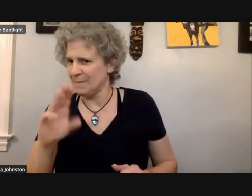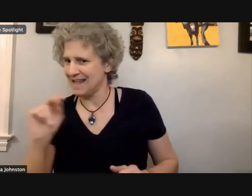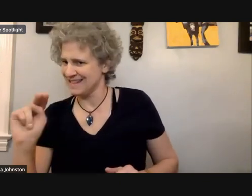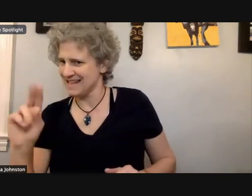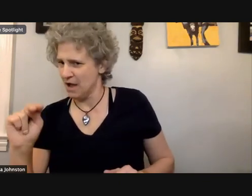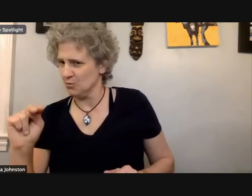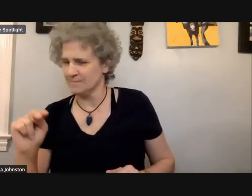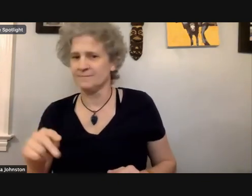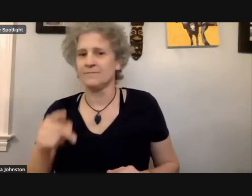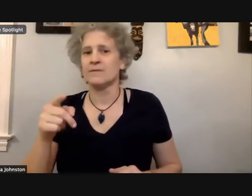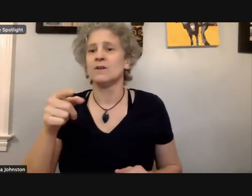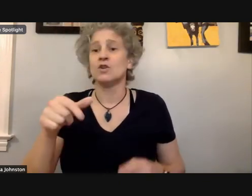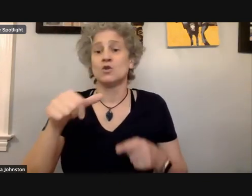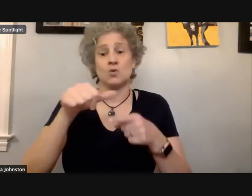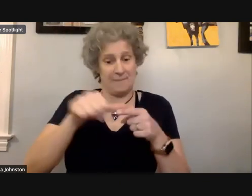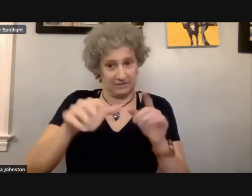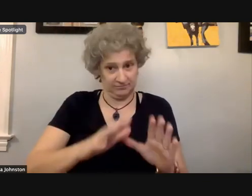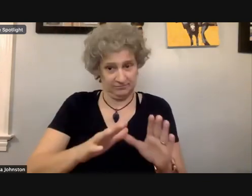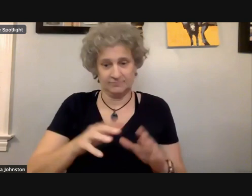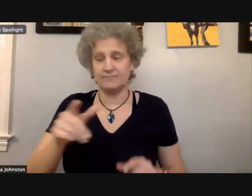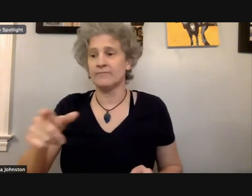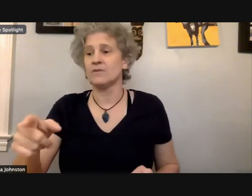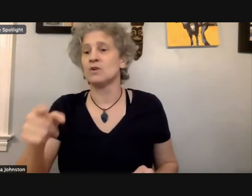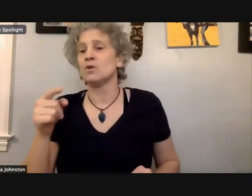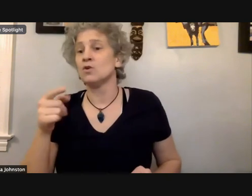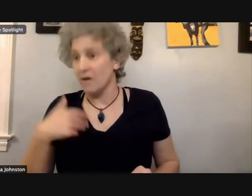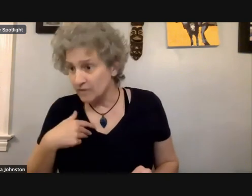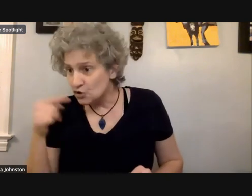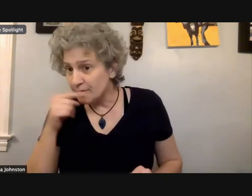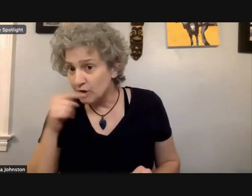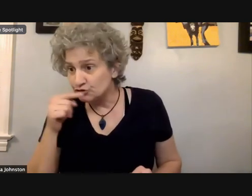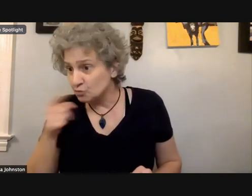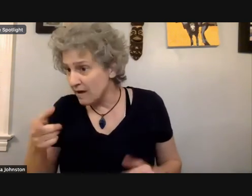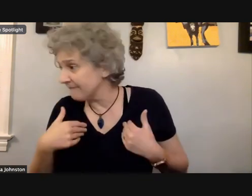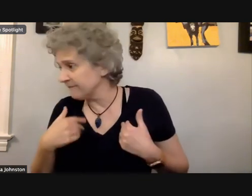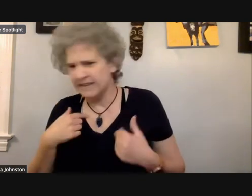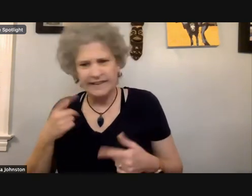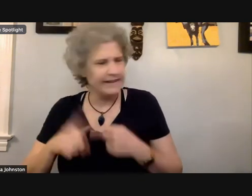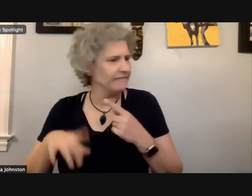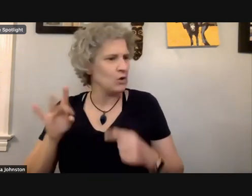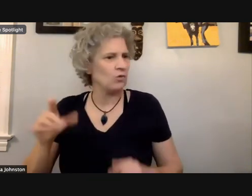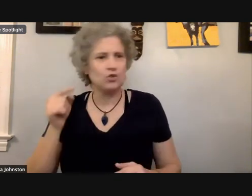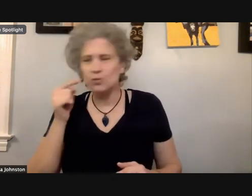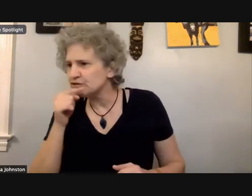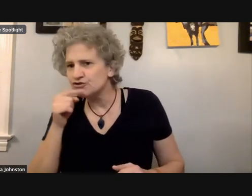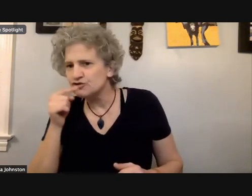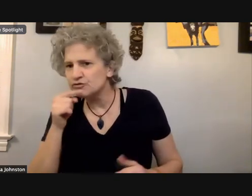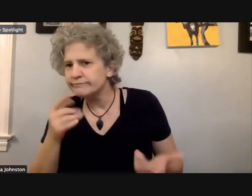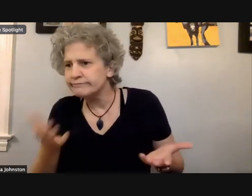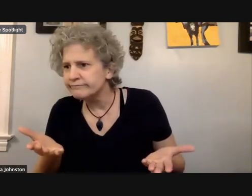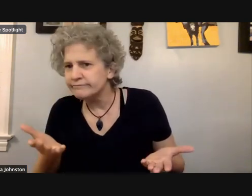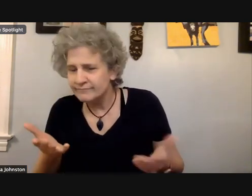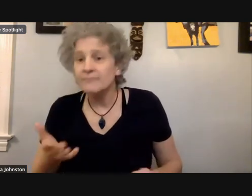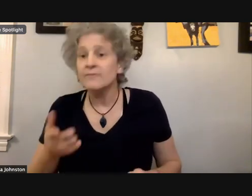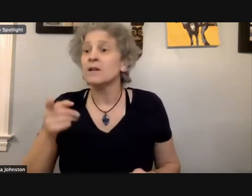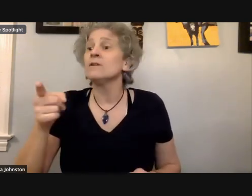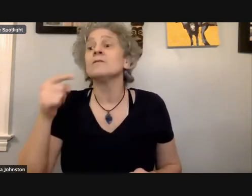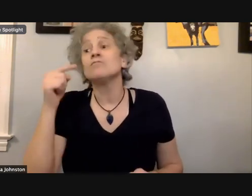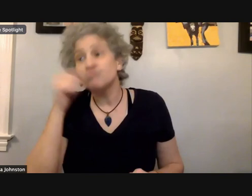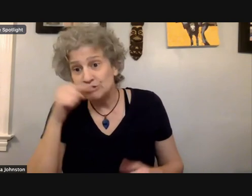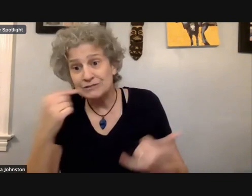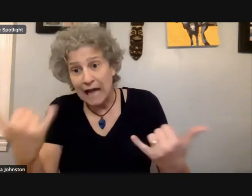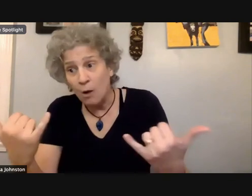Now, if you're telling, the verb and the noun, go brush your teeth. So toothpaste, toothbrush, and go brush